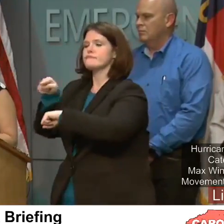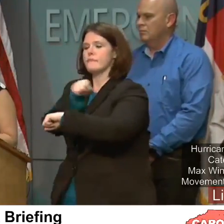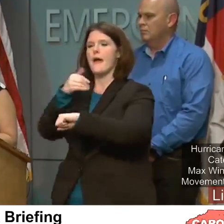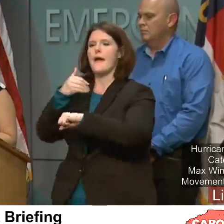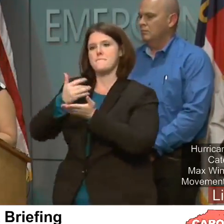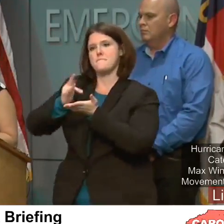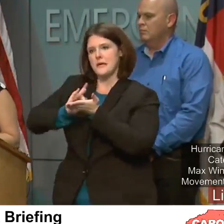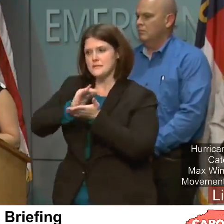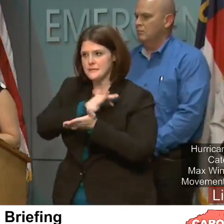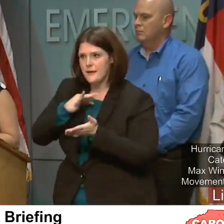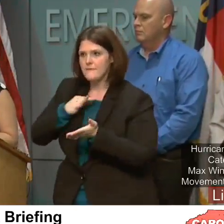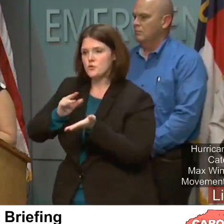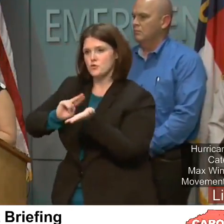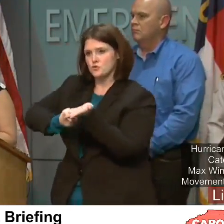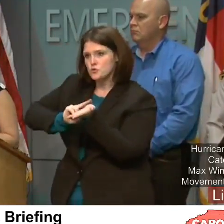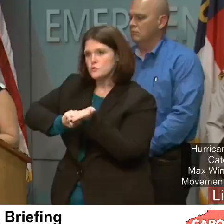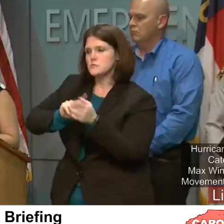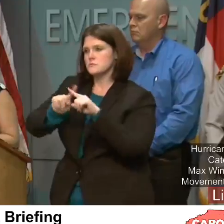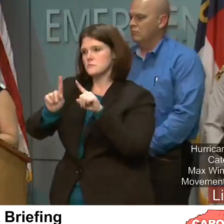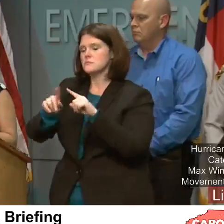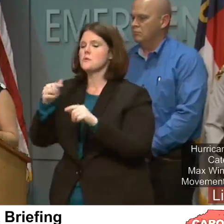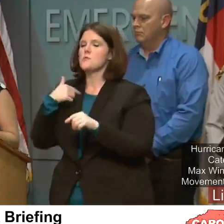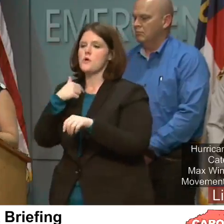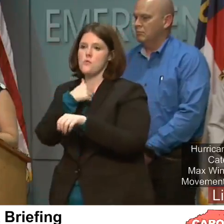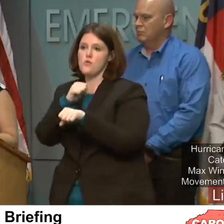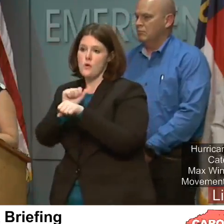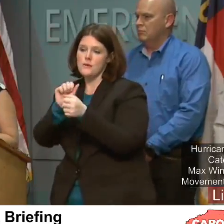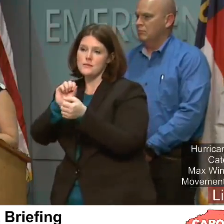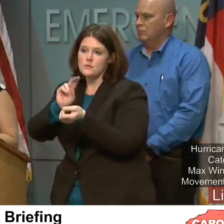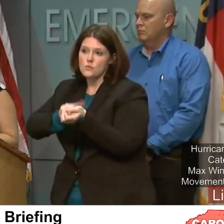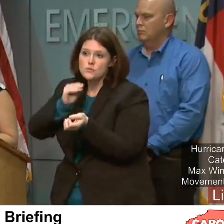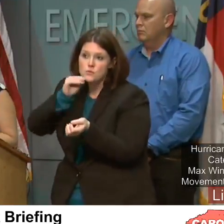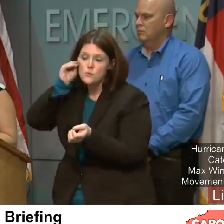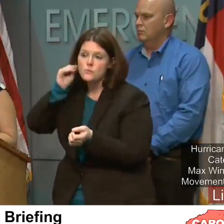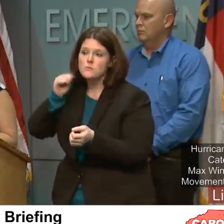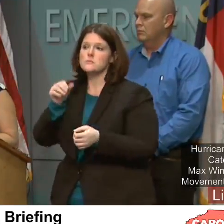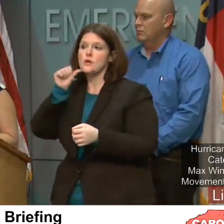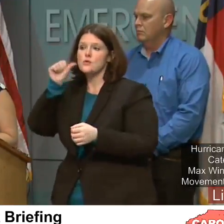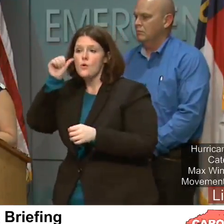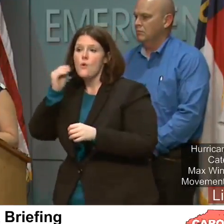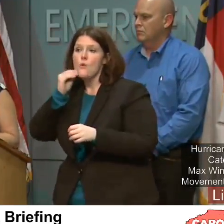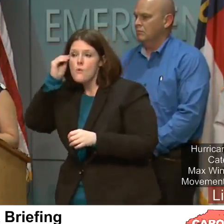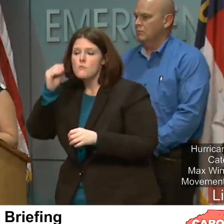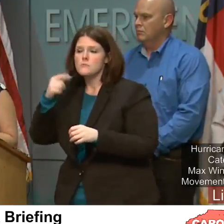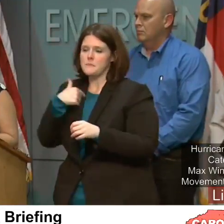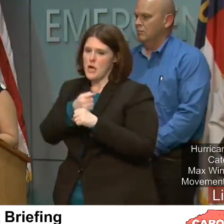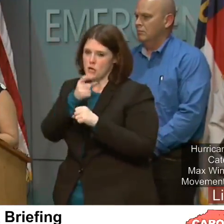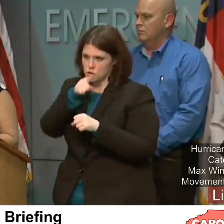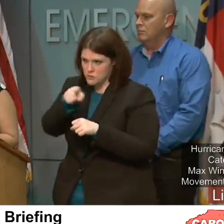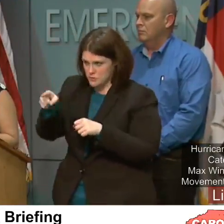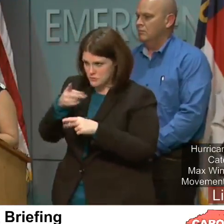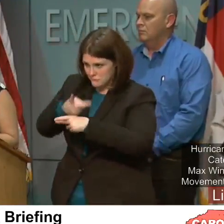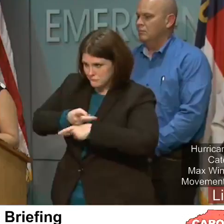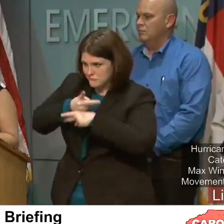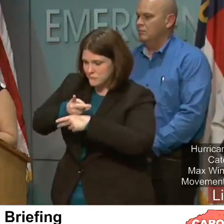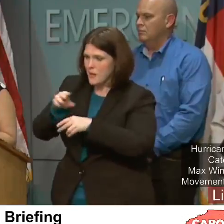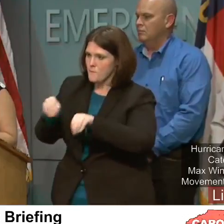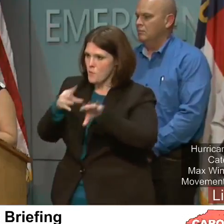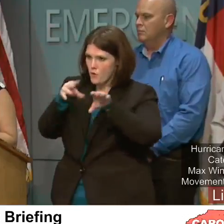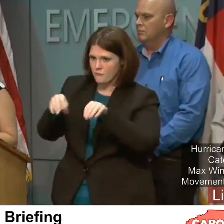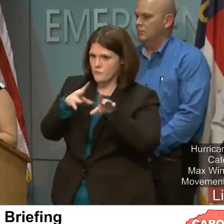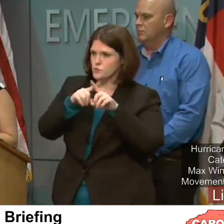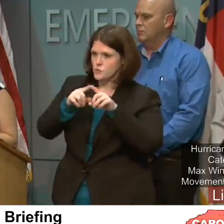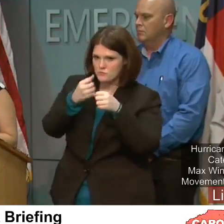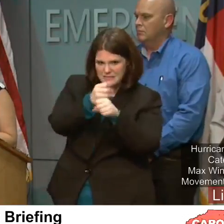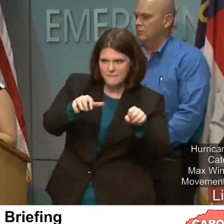are working with long-term care facilities, adult care facilities to make sure that folks are well cared for and moved to safer areas. So